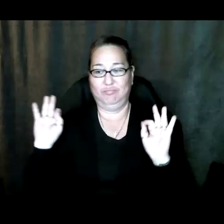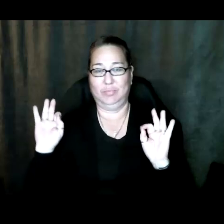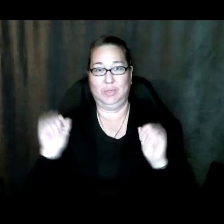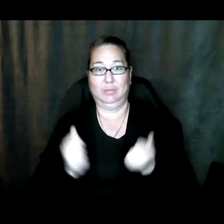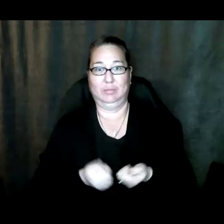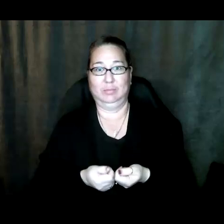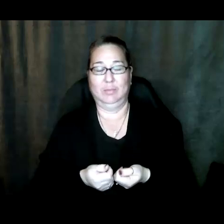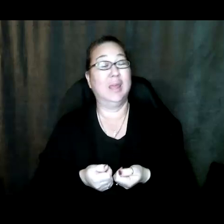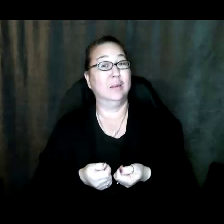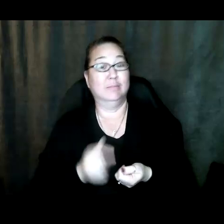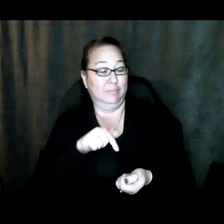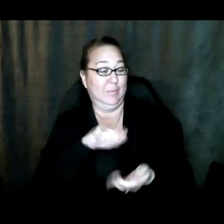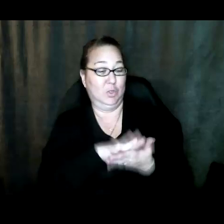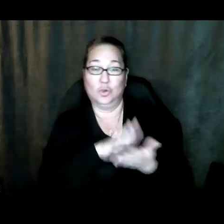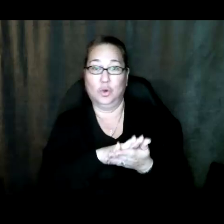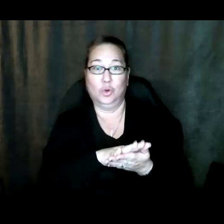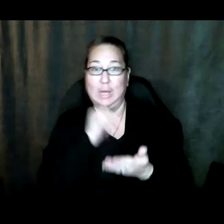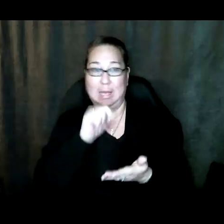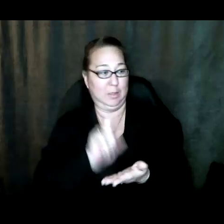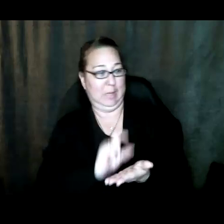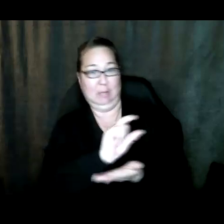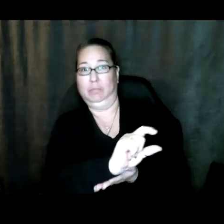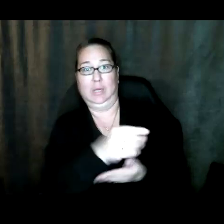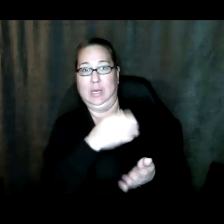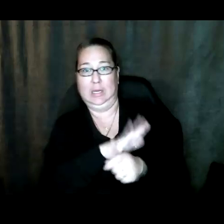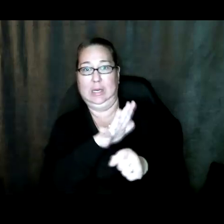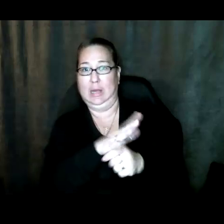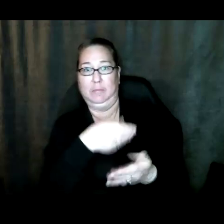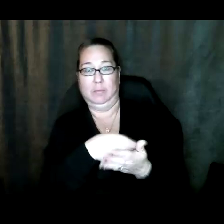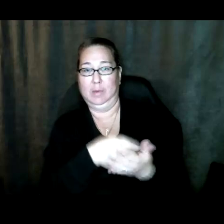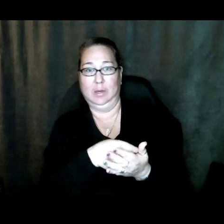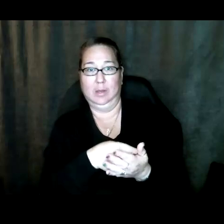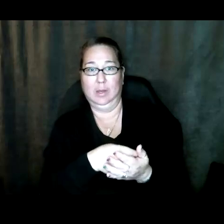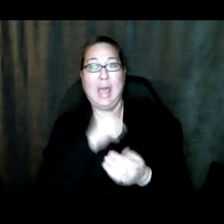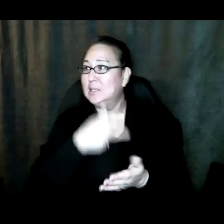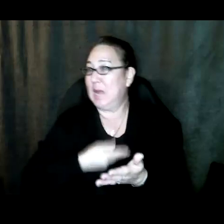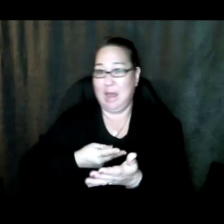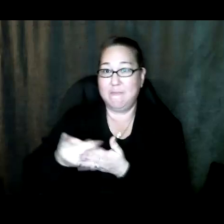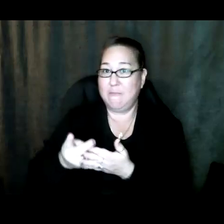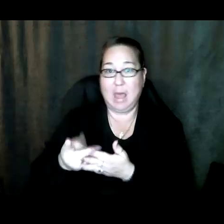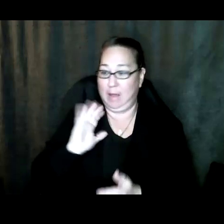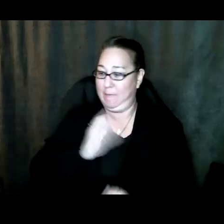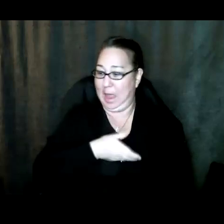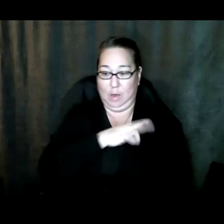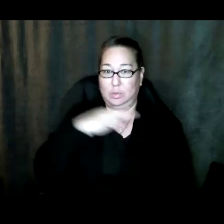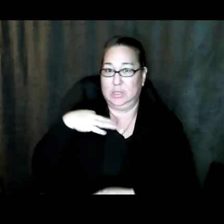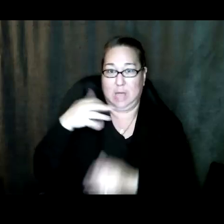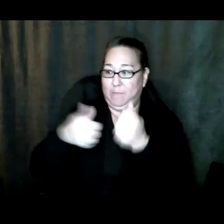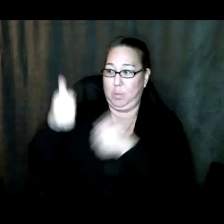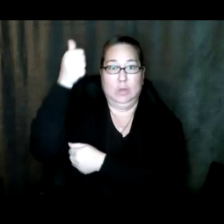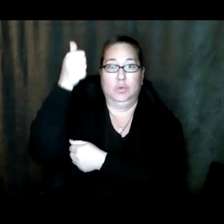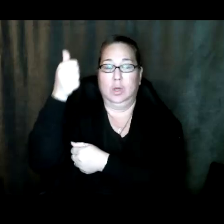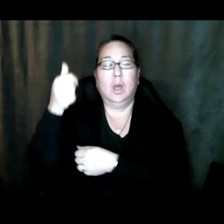The school has simply not been allocated enough funding to staff those positions. It's not a failing of our administration. They simply do not have the funding or the